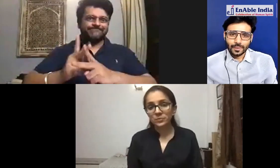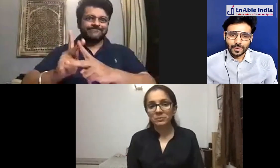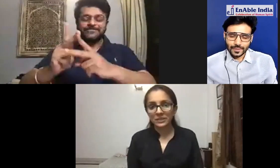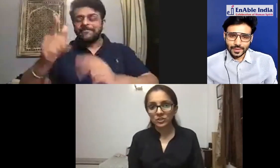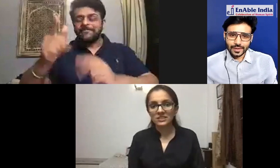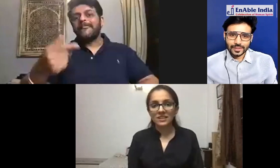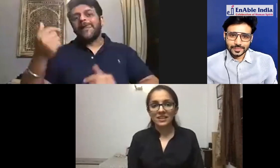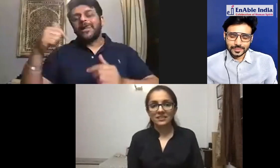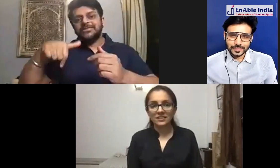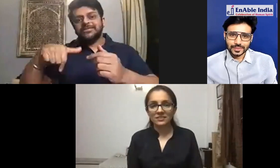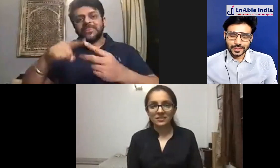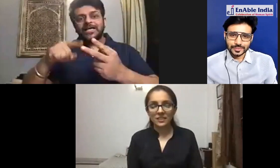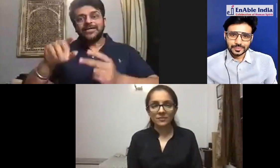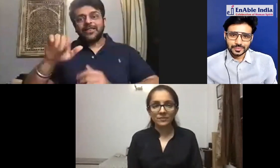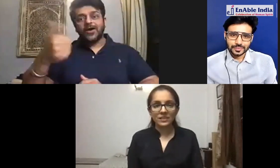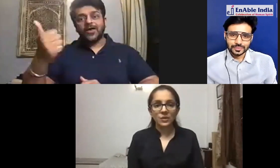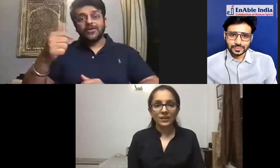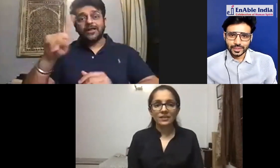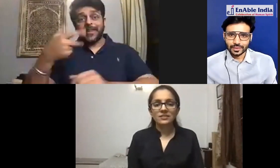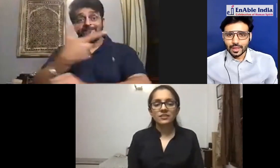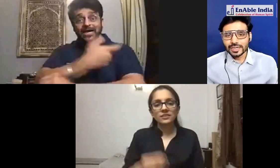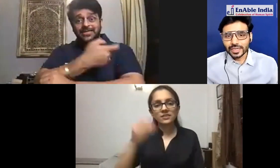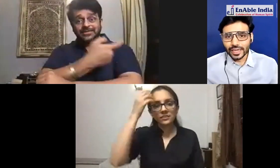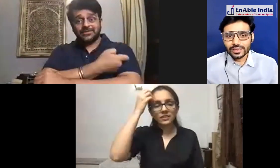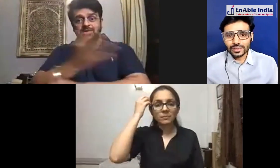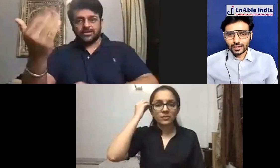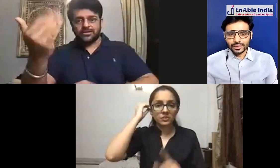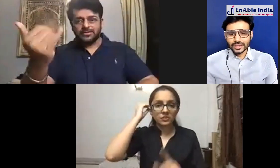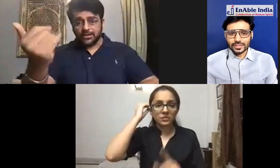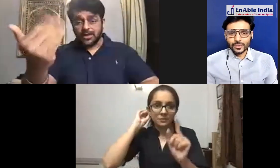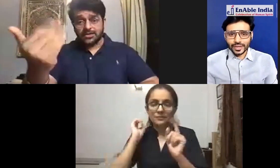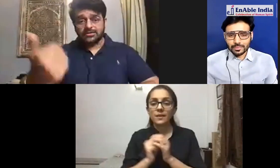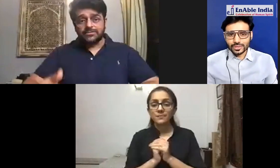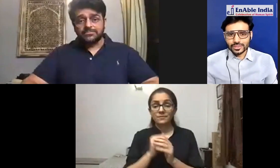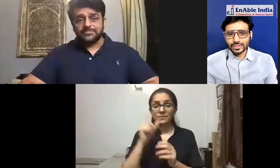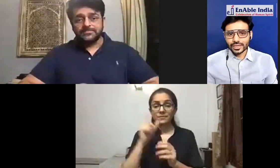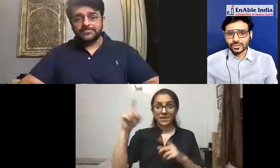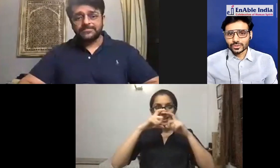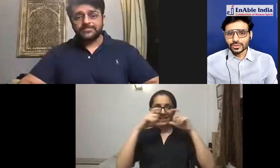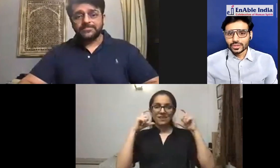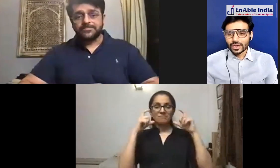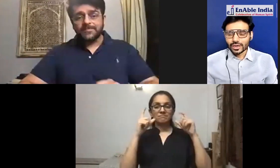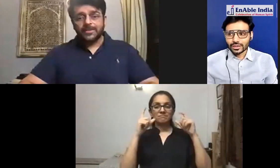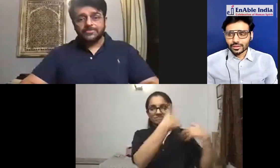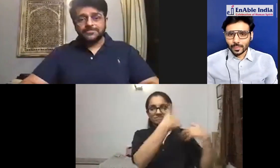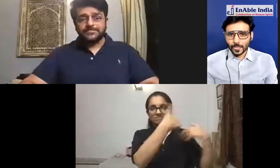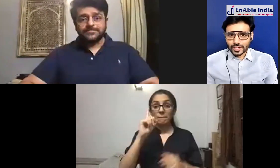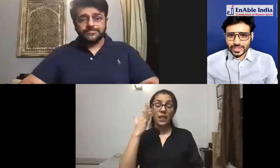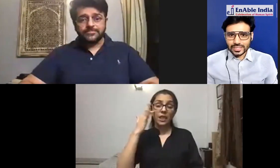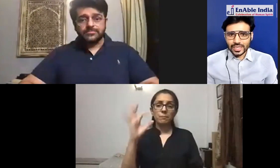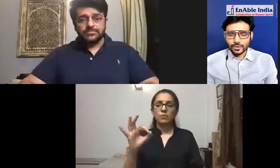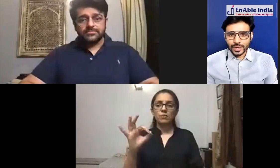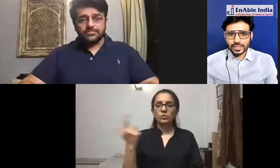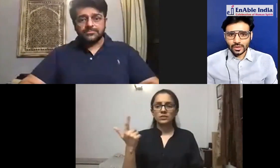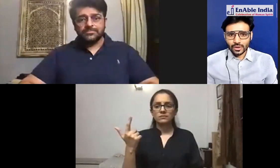we got to be patient here in yeah, India. Okay. yeah. The But other, again, it is very important that,